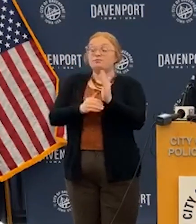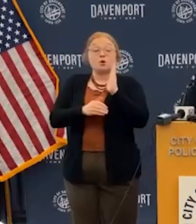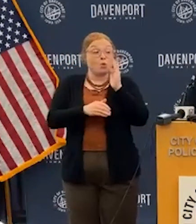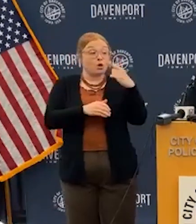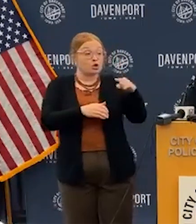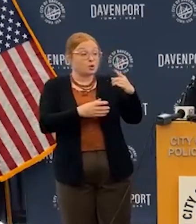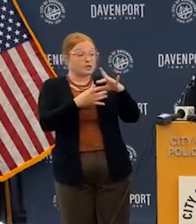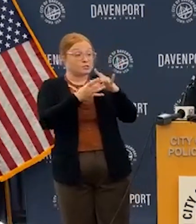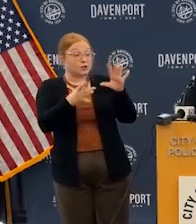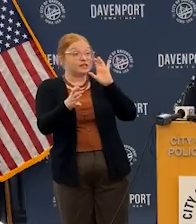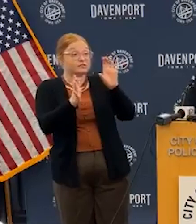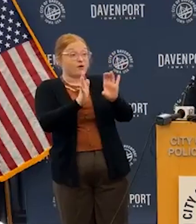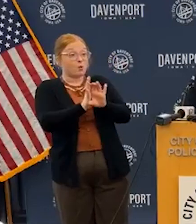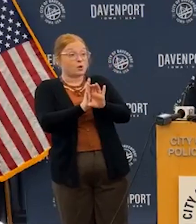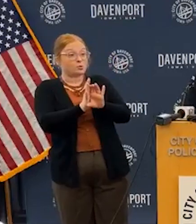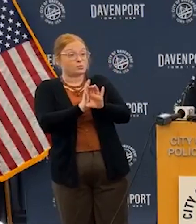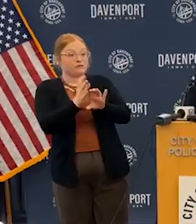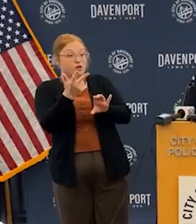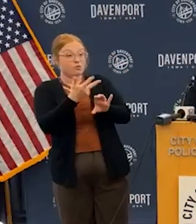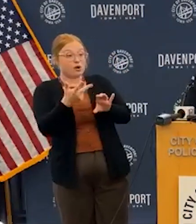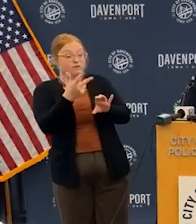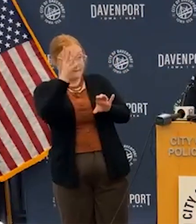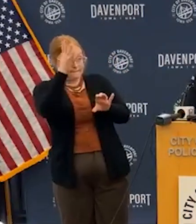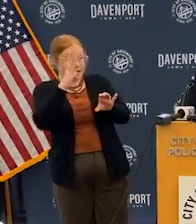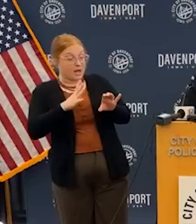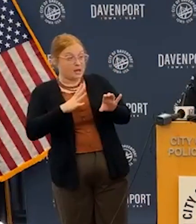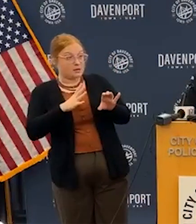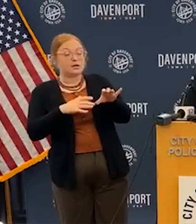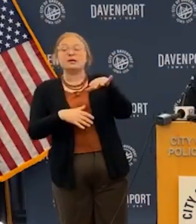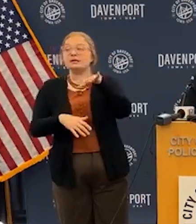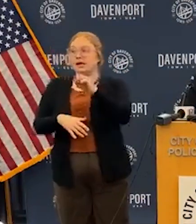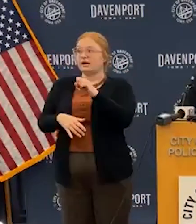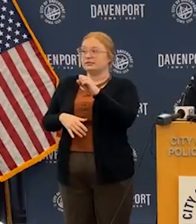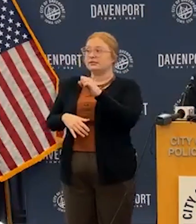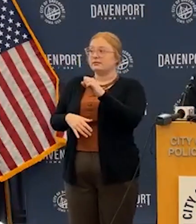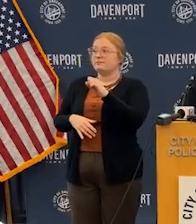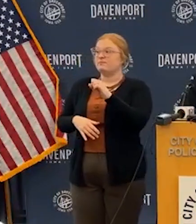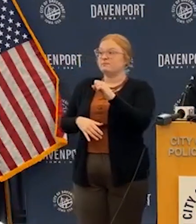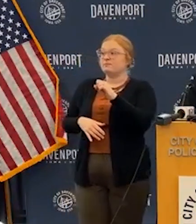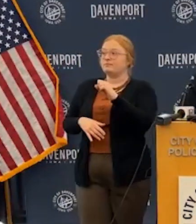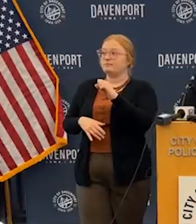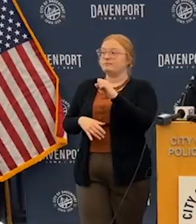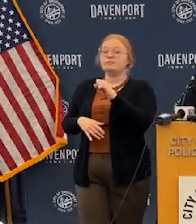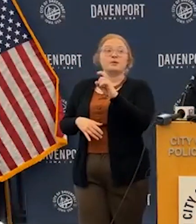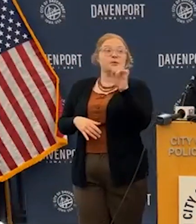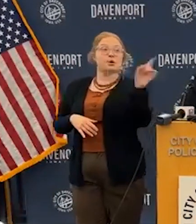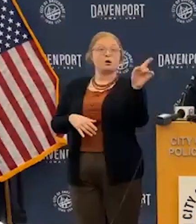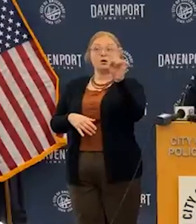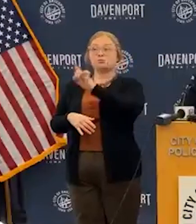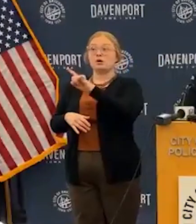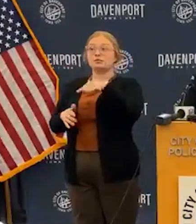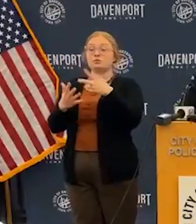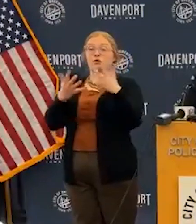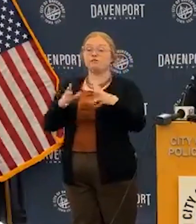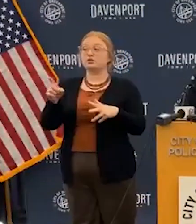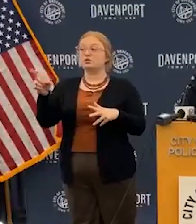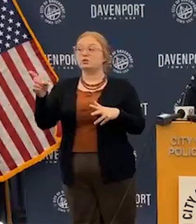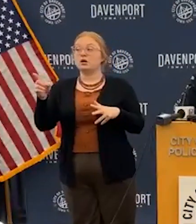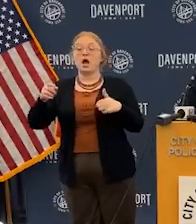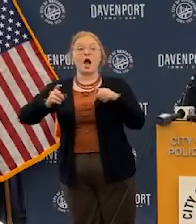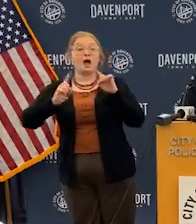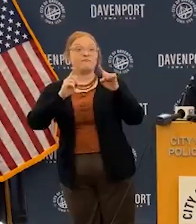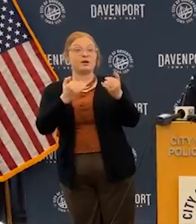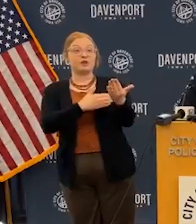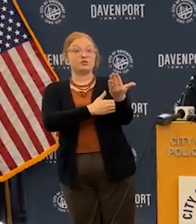question is, I've been on scene. So I'm going to go across once and then come back, and then we're good. All right, so. I've been on scene all morning. This morning early on,